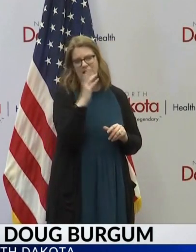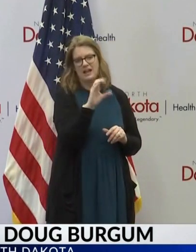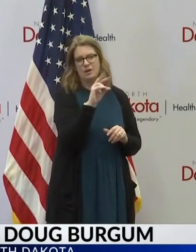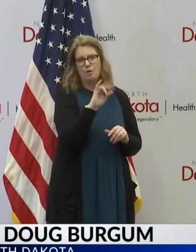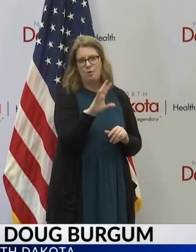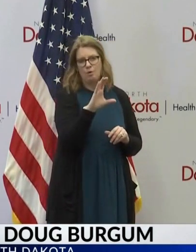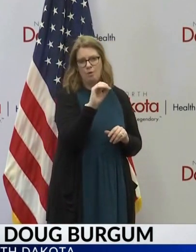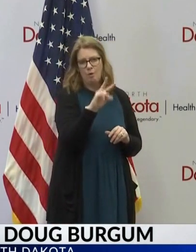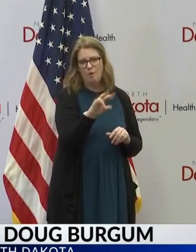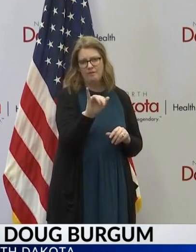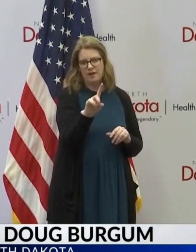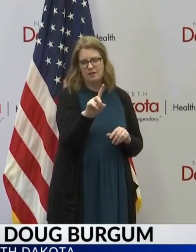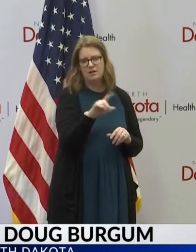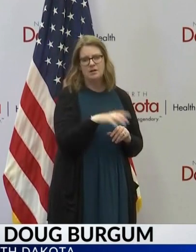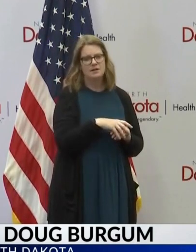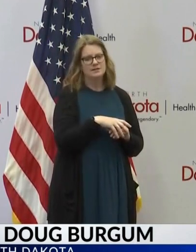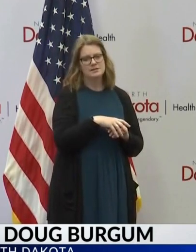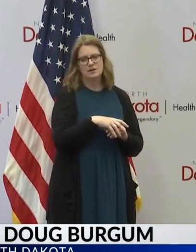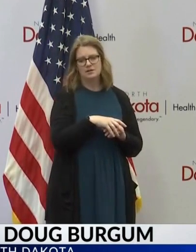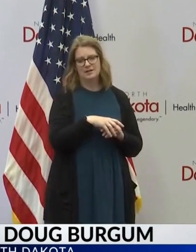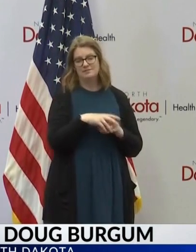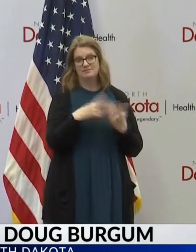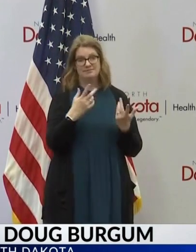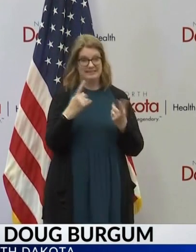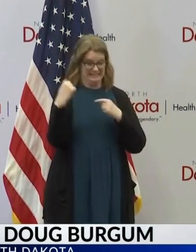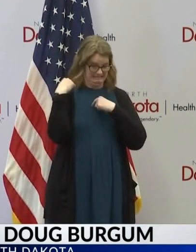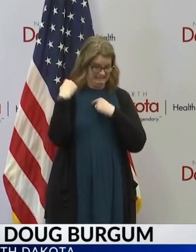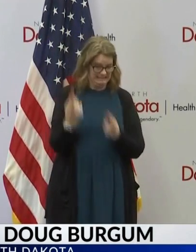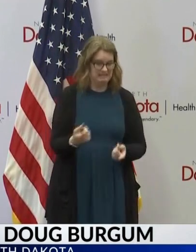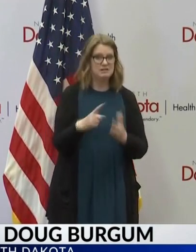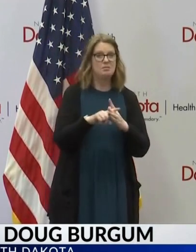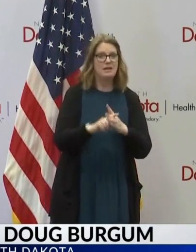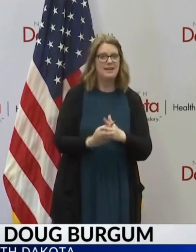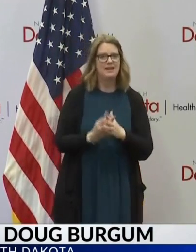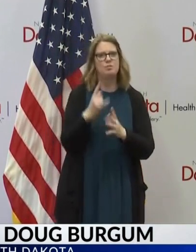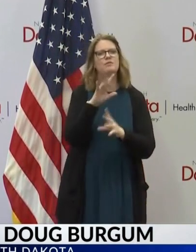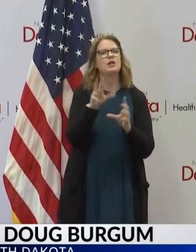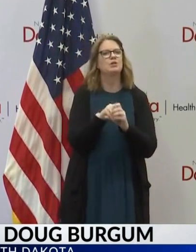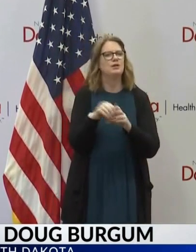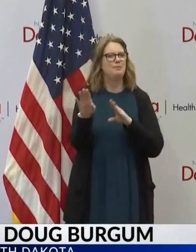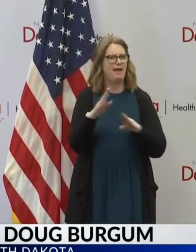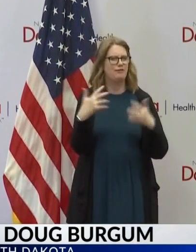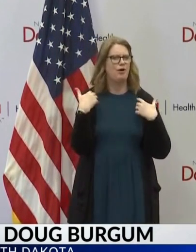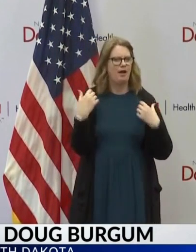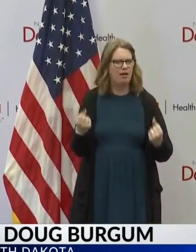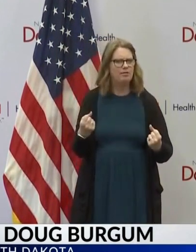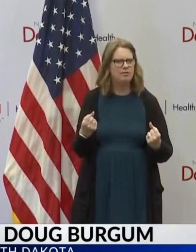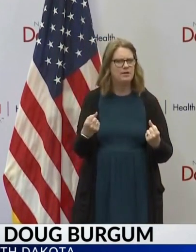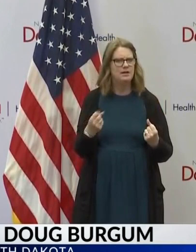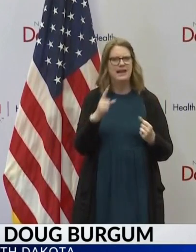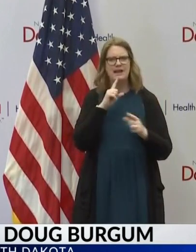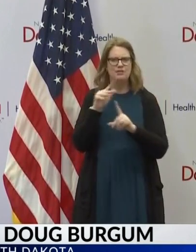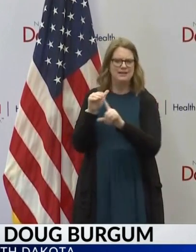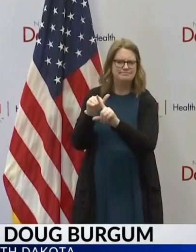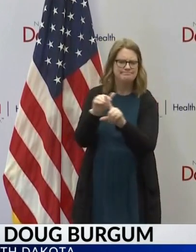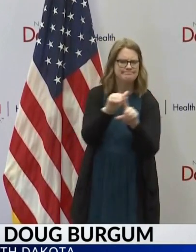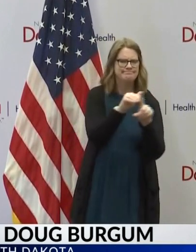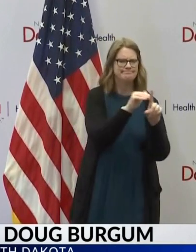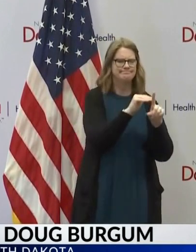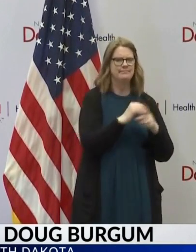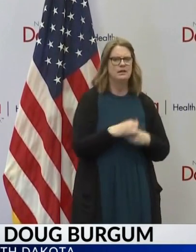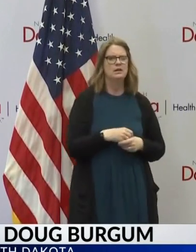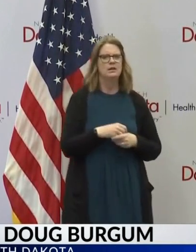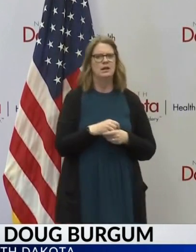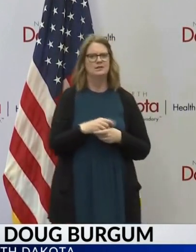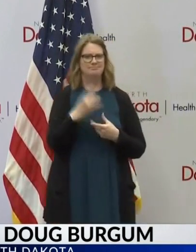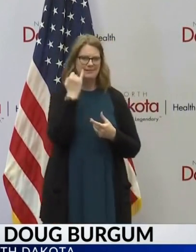health update in every one of these since the very, very beginning that we've been able to do that. And we'll talk about that in a second.